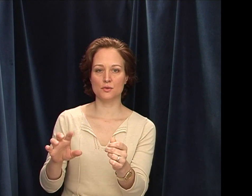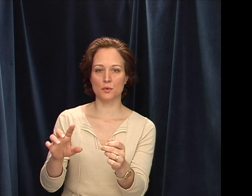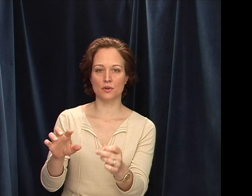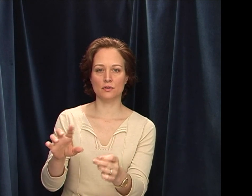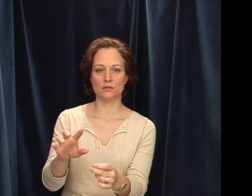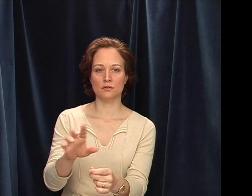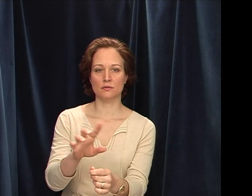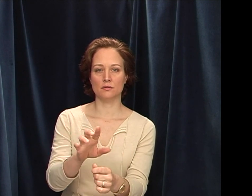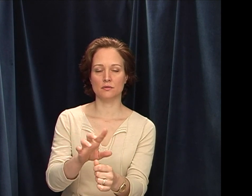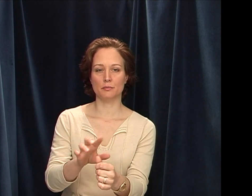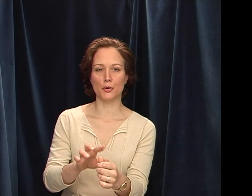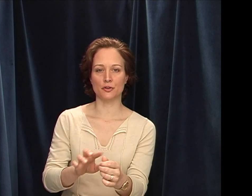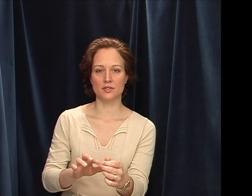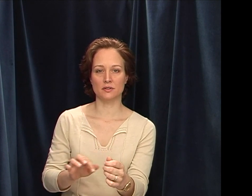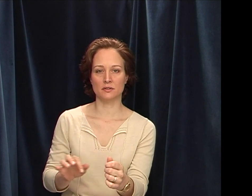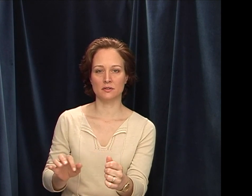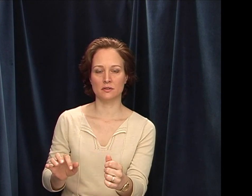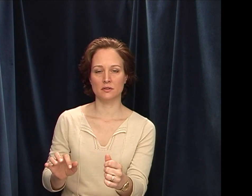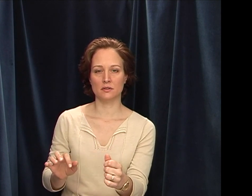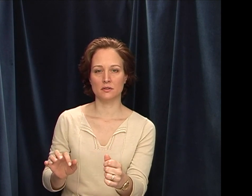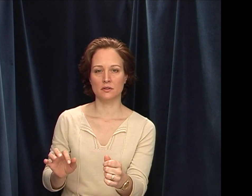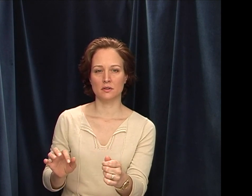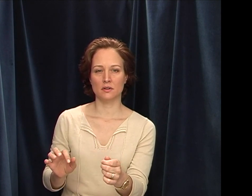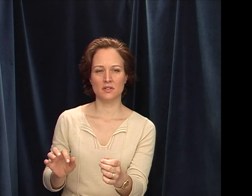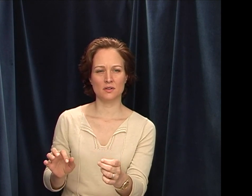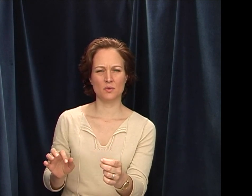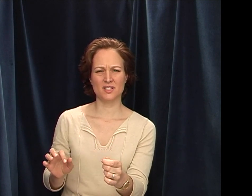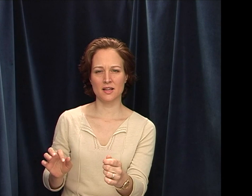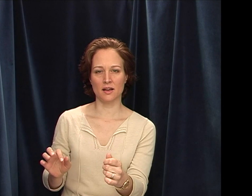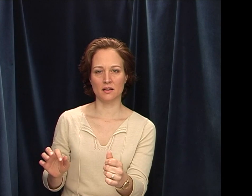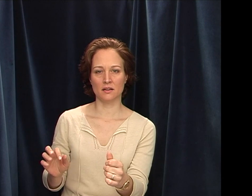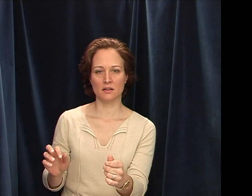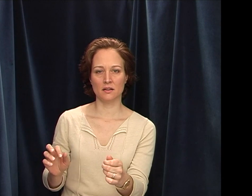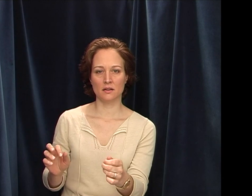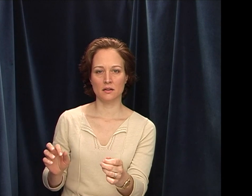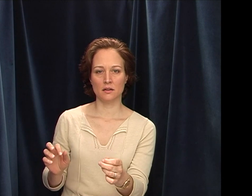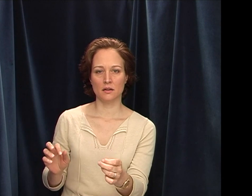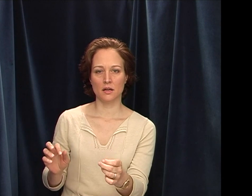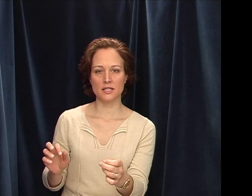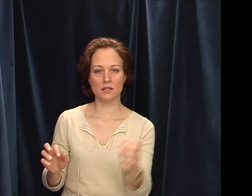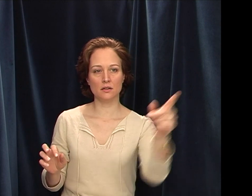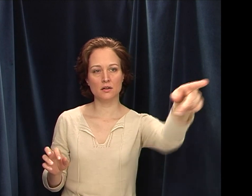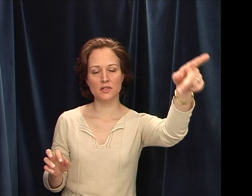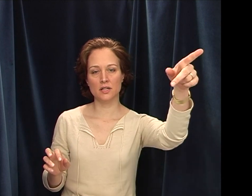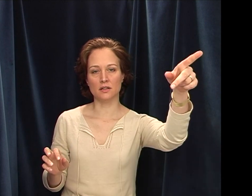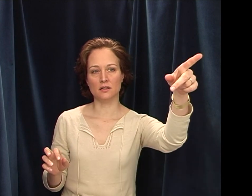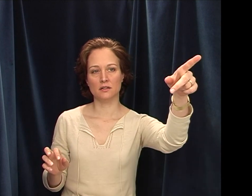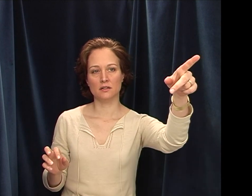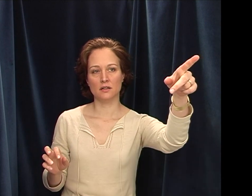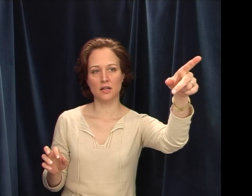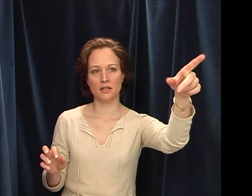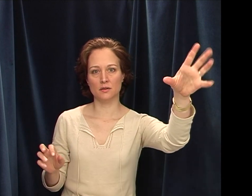were burnt. And I said, "What's that?" And he said, "Look over there." And there was